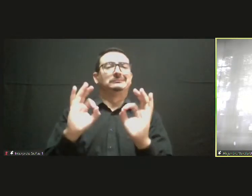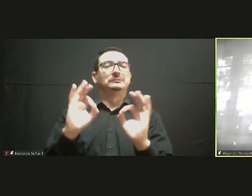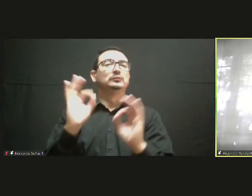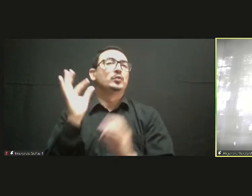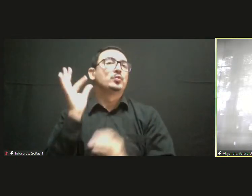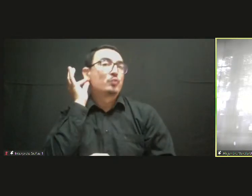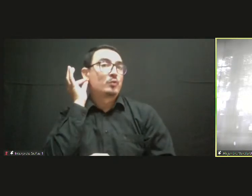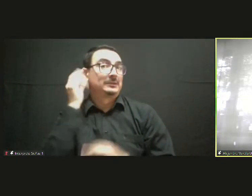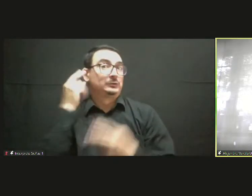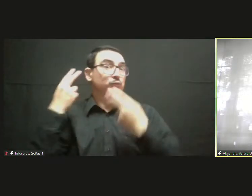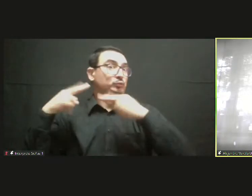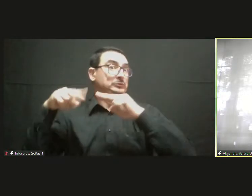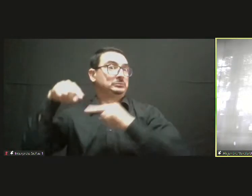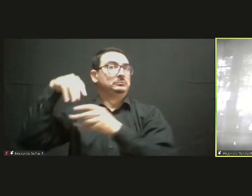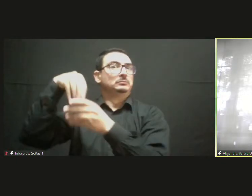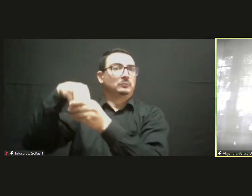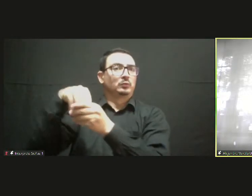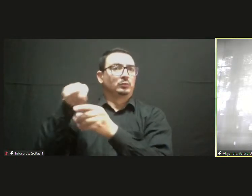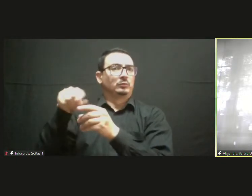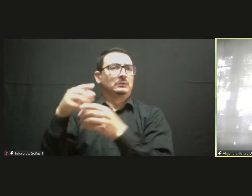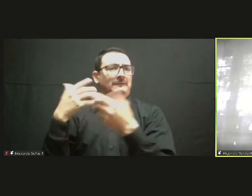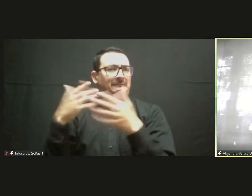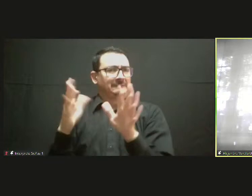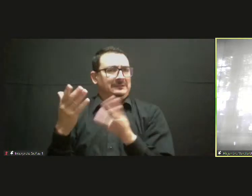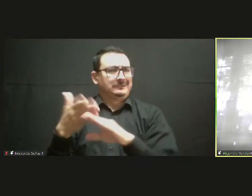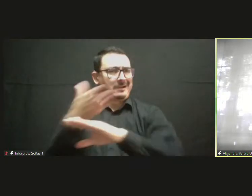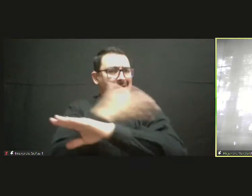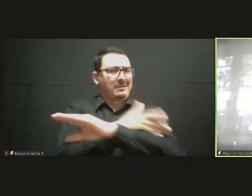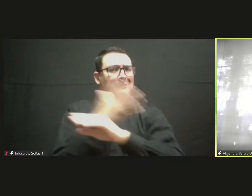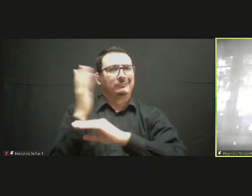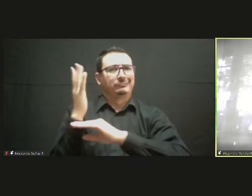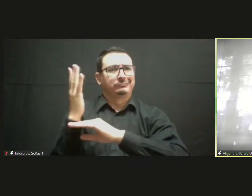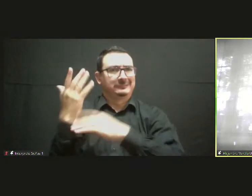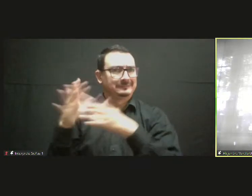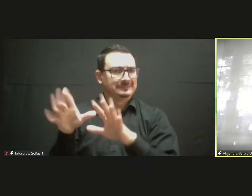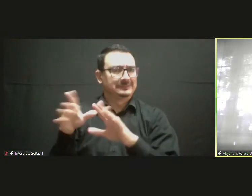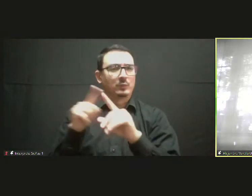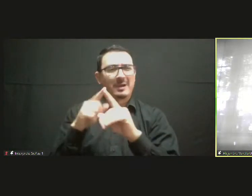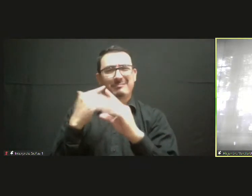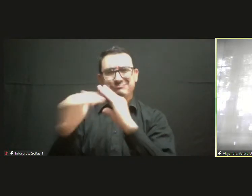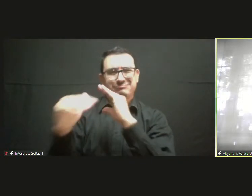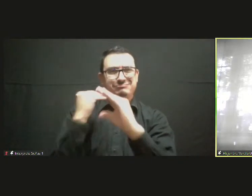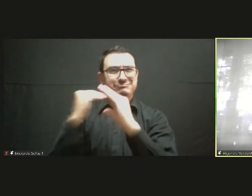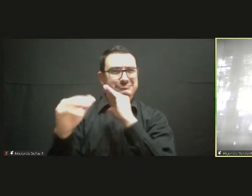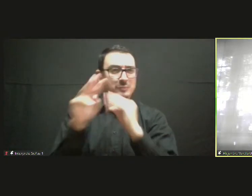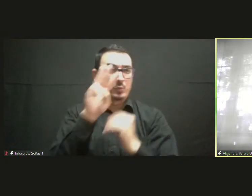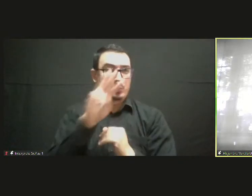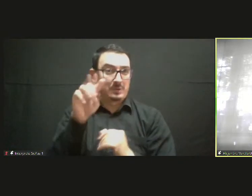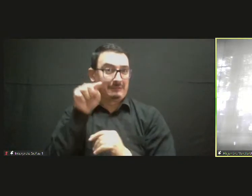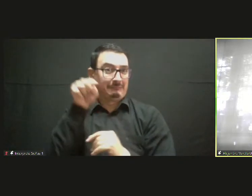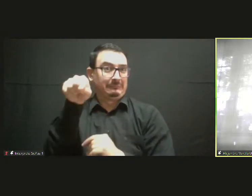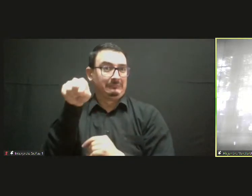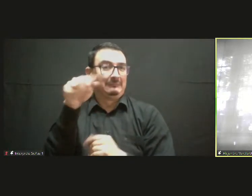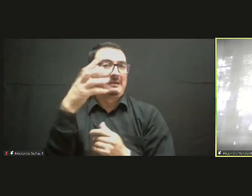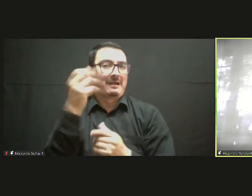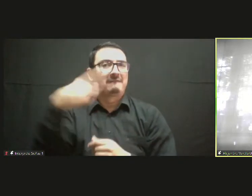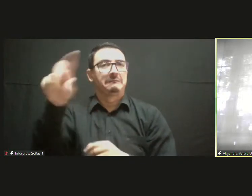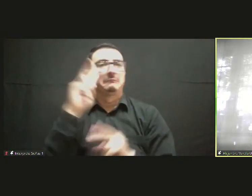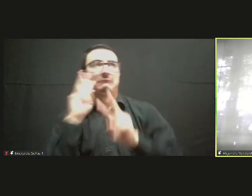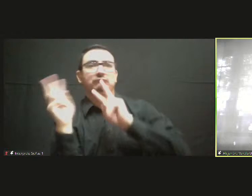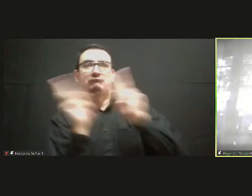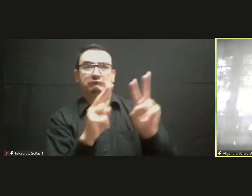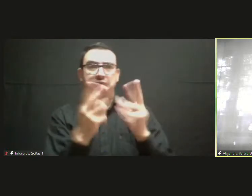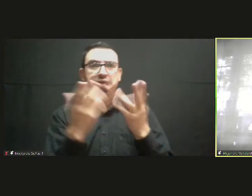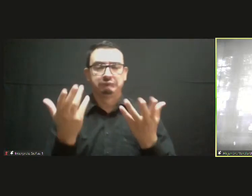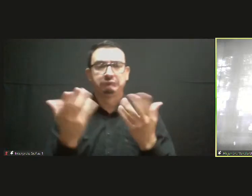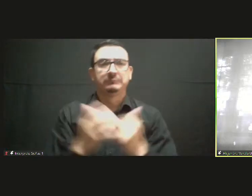link to get this report from our website. This is the 2nd edition, and it is in English